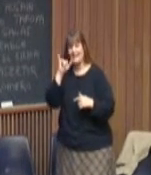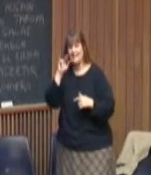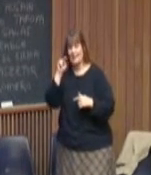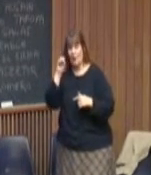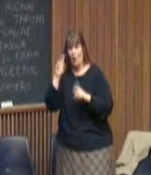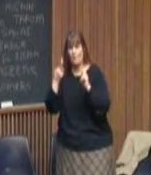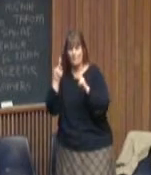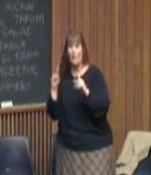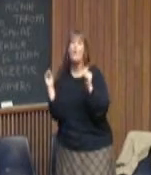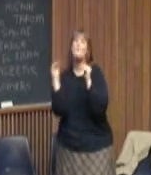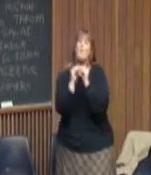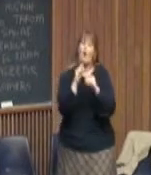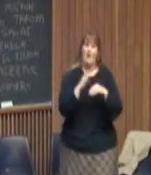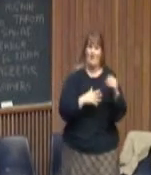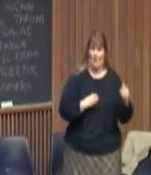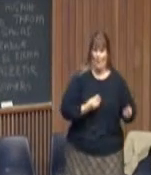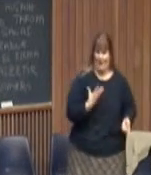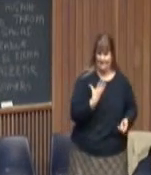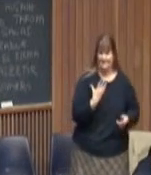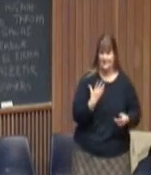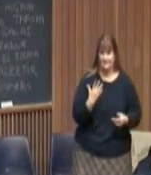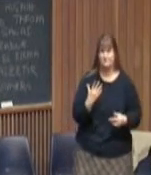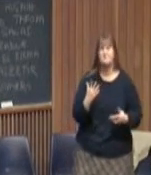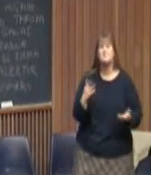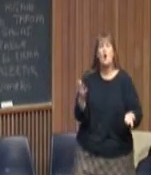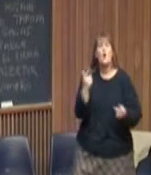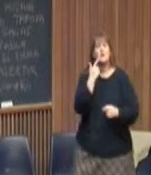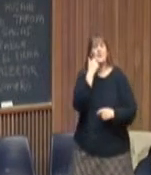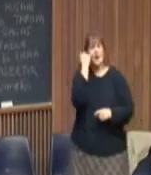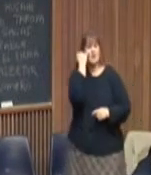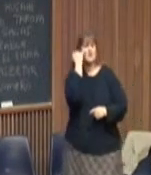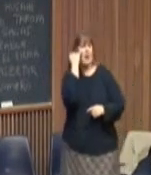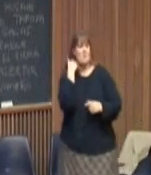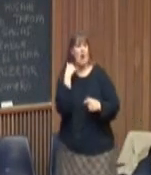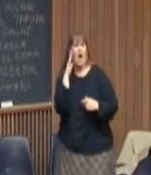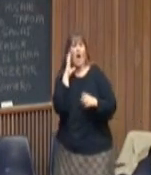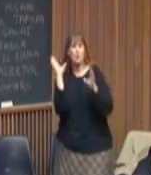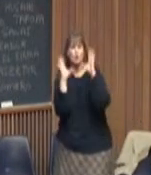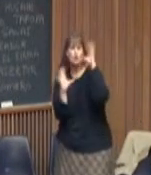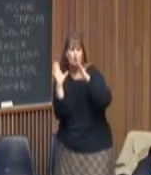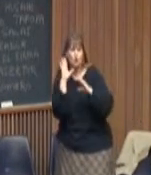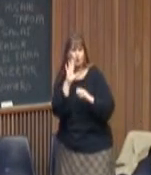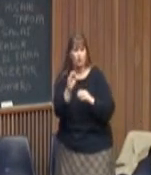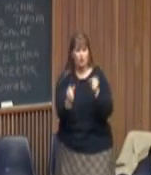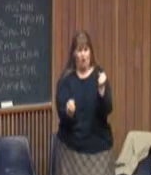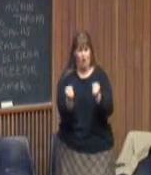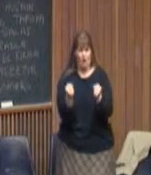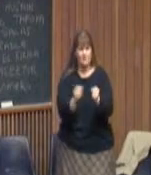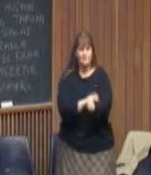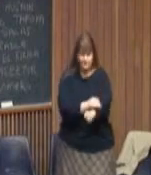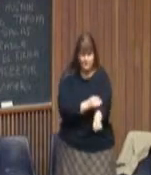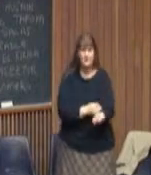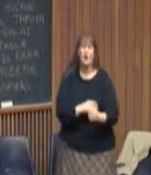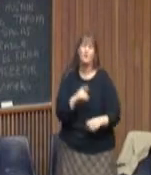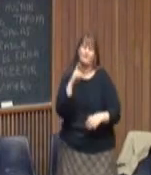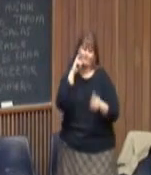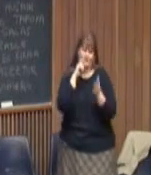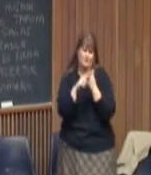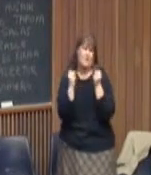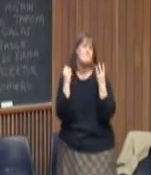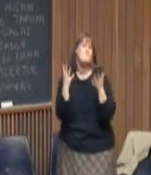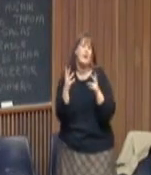So I'm going to search your car. And the reason that we chose to put that title there is because a lot of police officers, when they stop